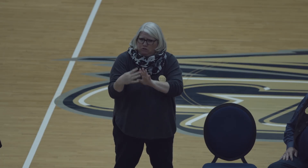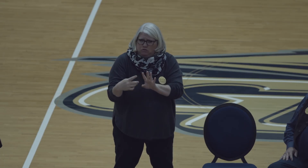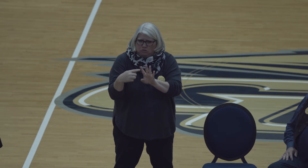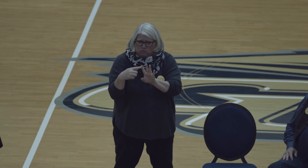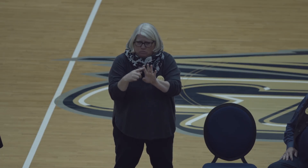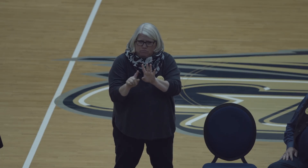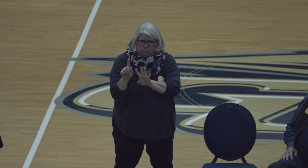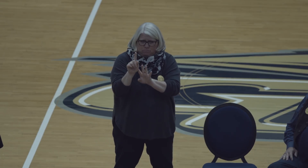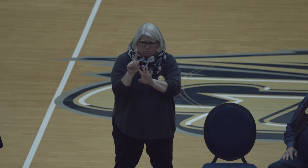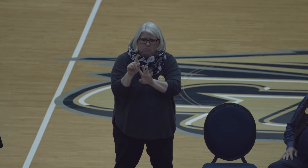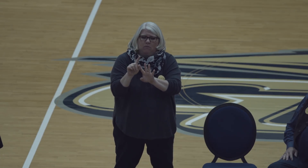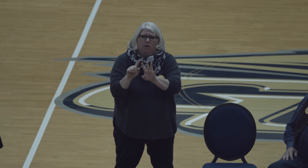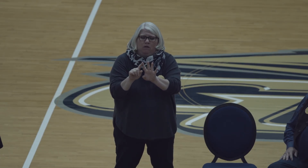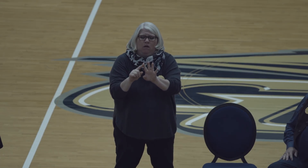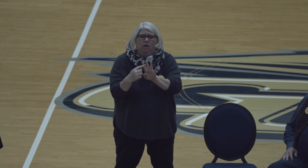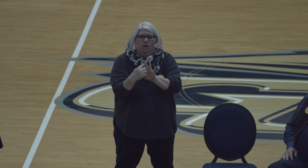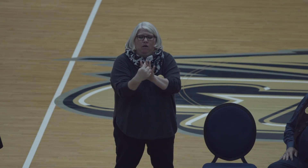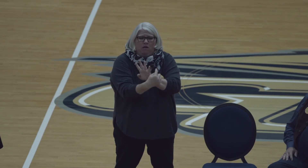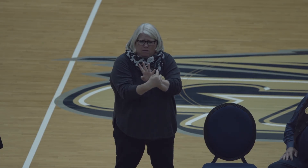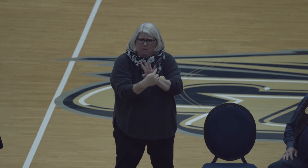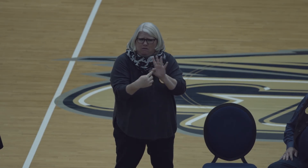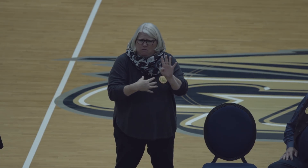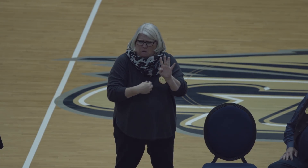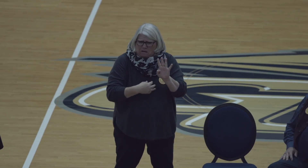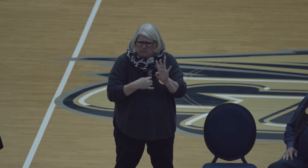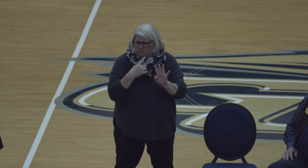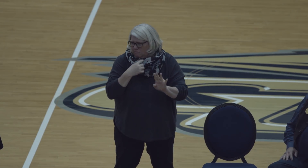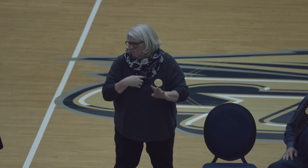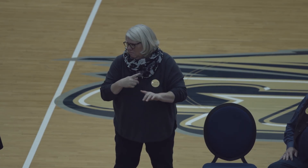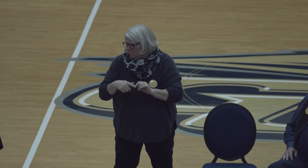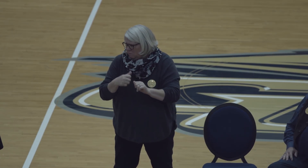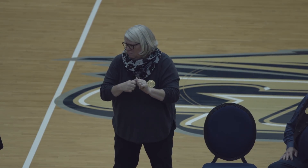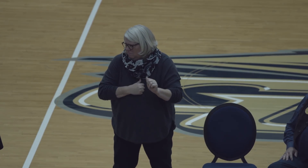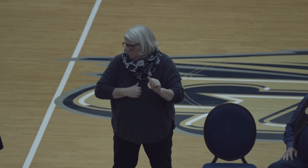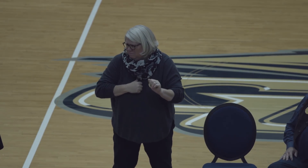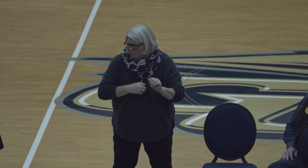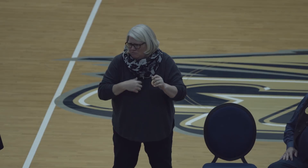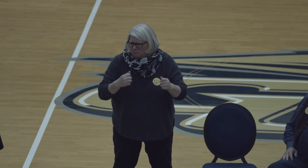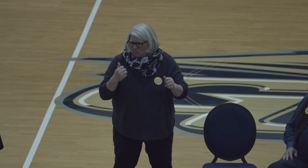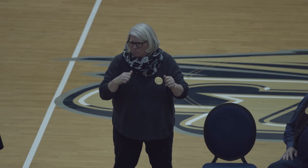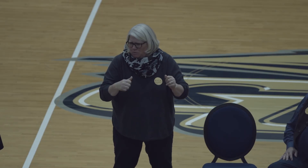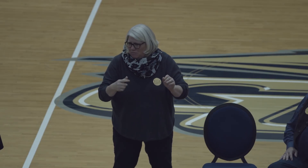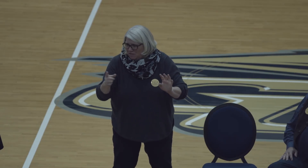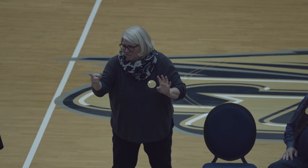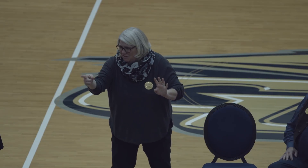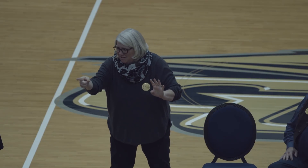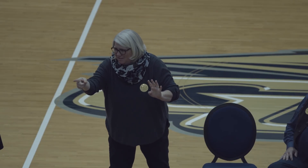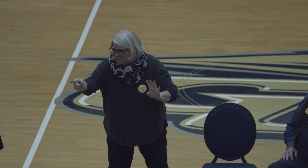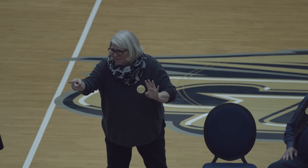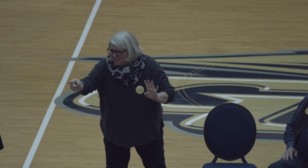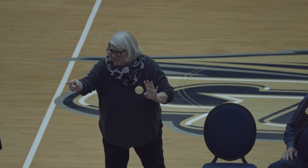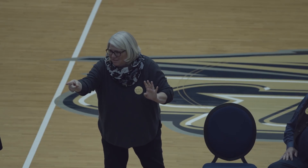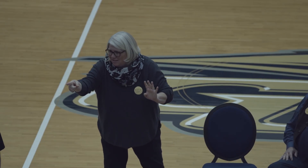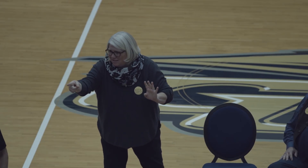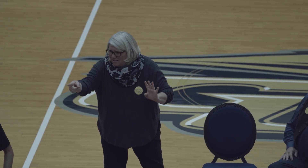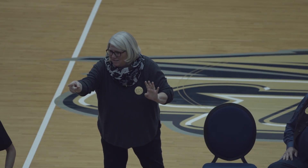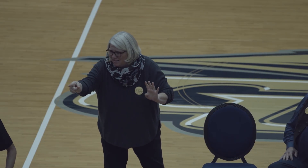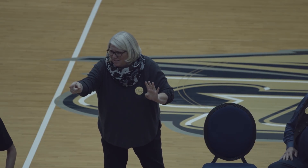they all had red armbands, the people at the very top of their respective groups. And then I'm trying to remember, there were 4 different